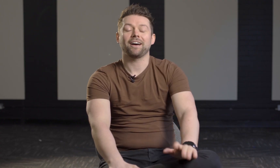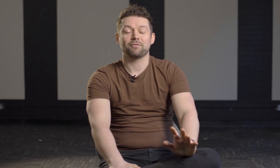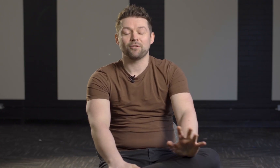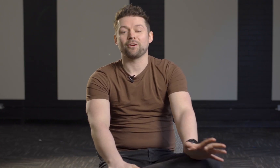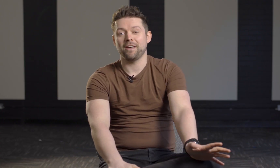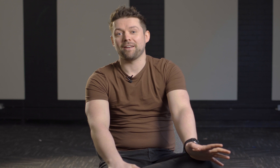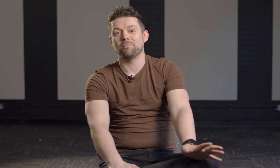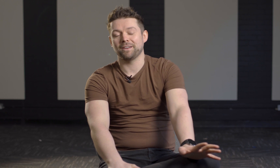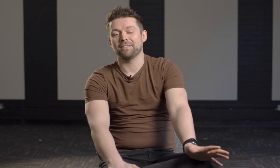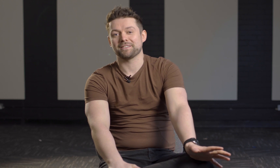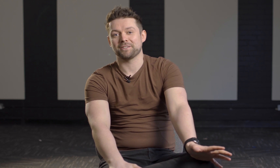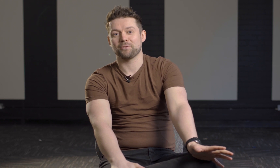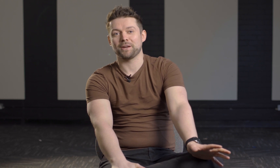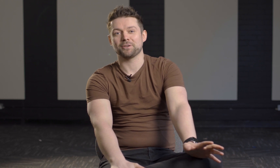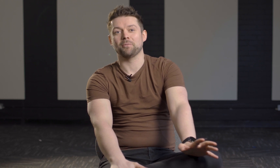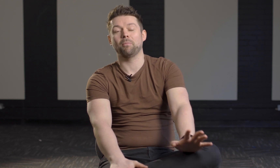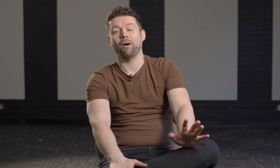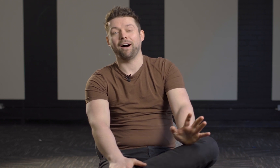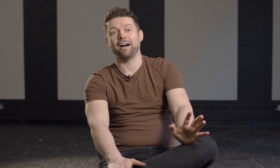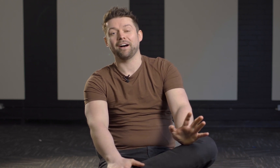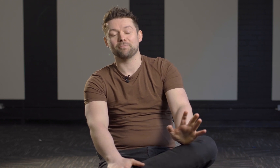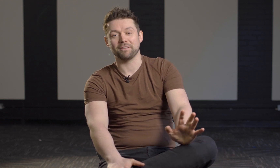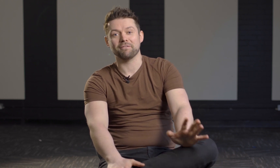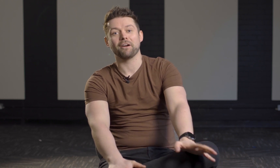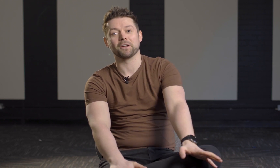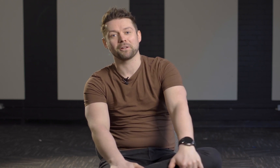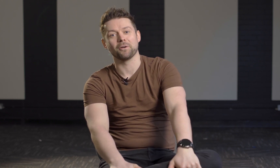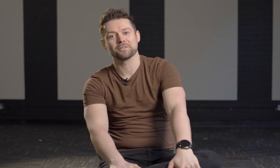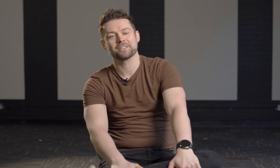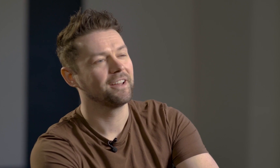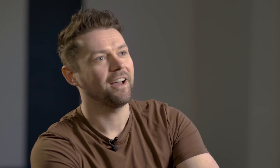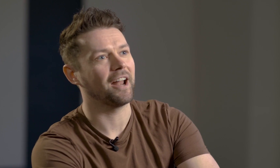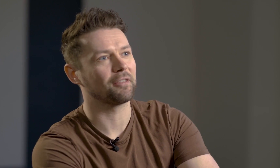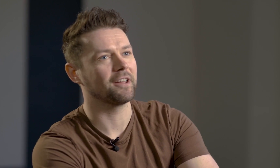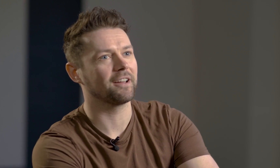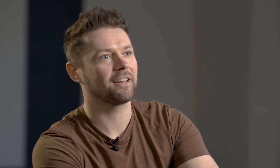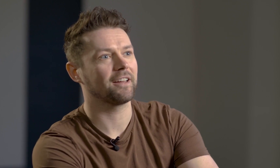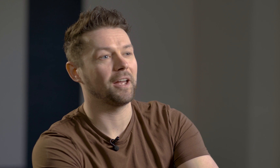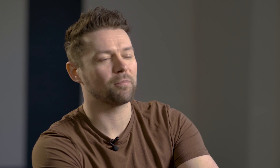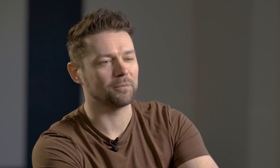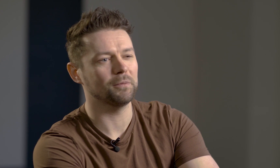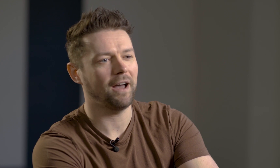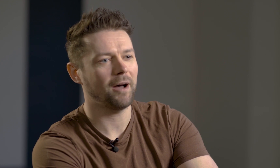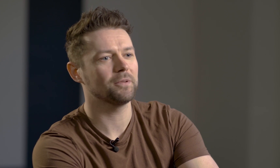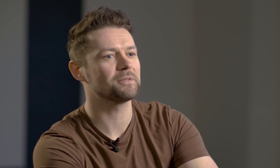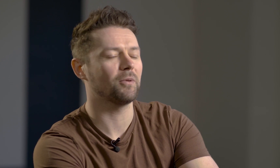have not yet been in that situation, but I have been very close. And I think it probably happens more